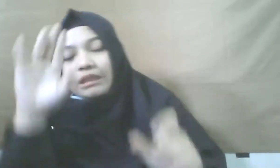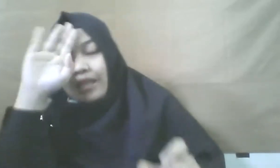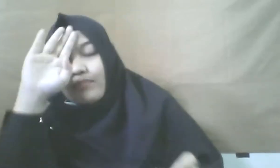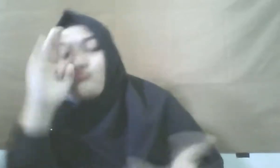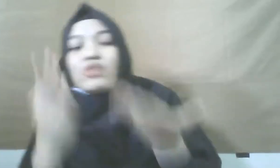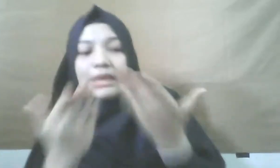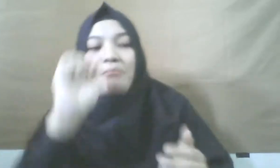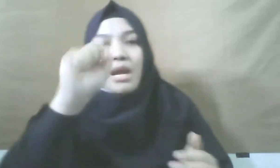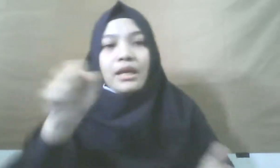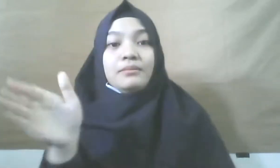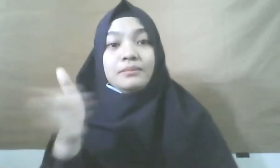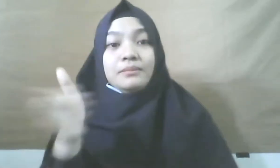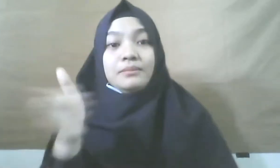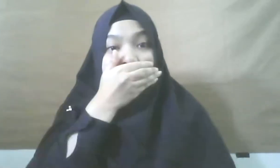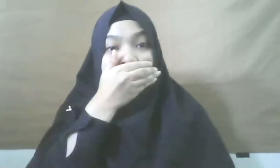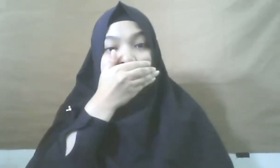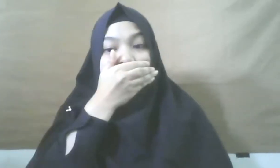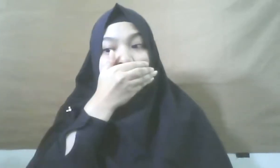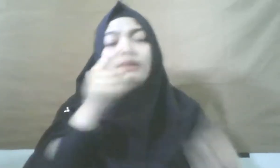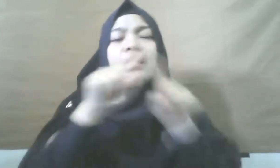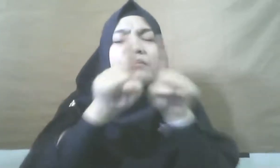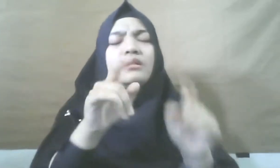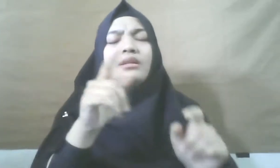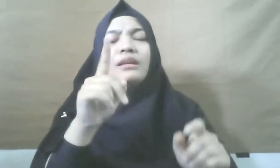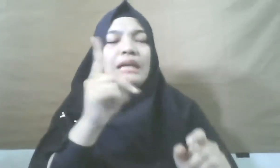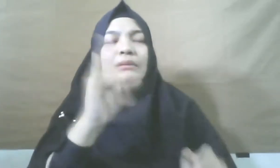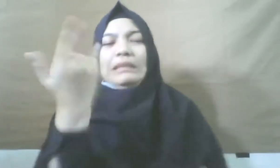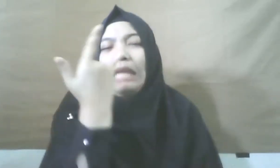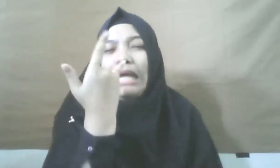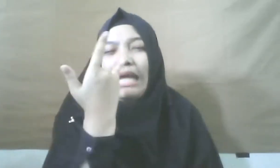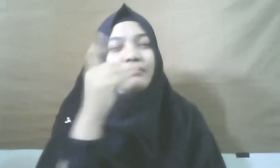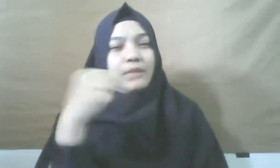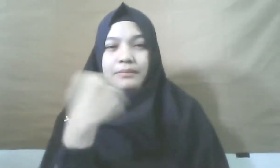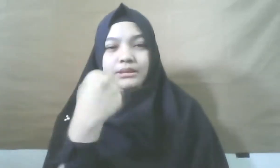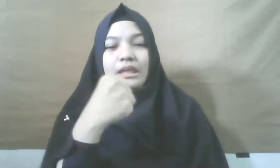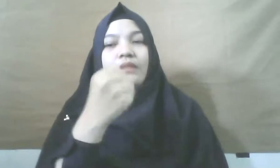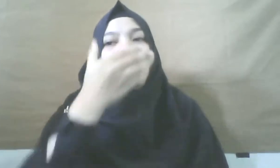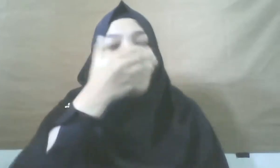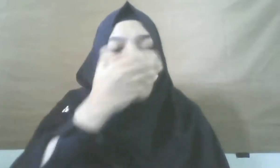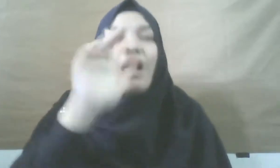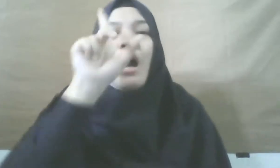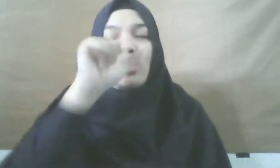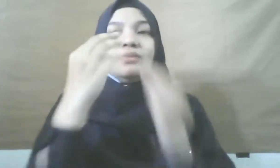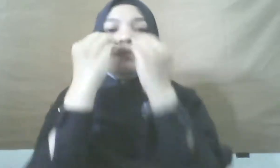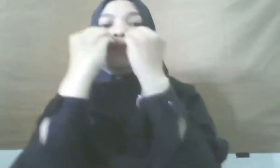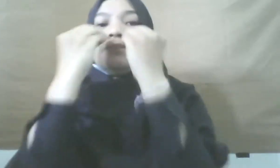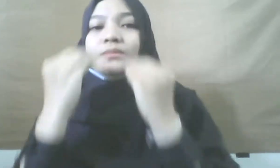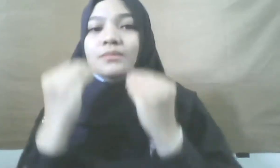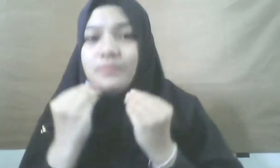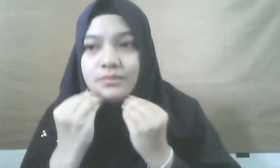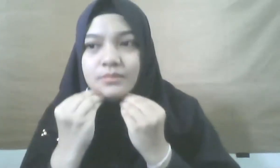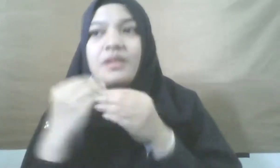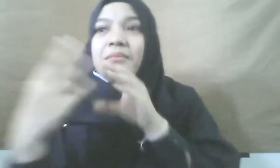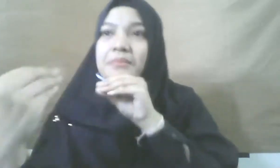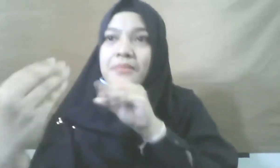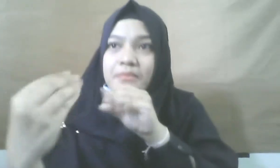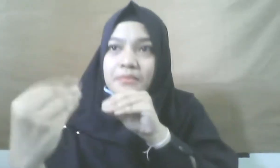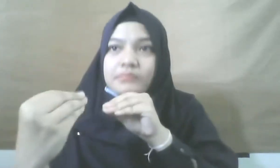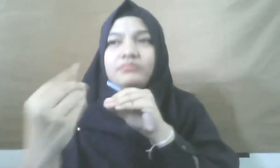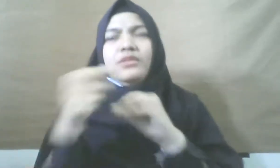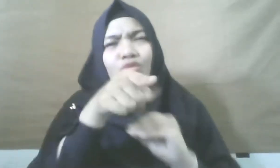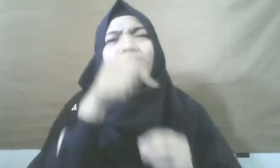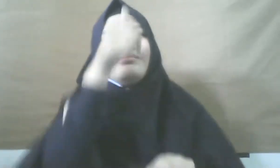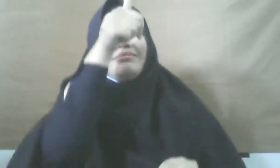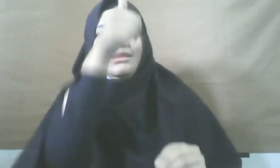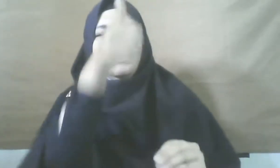must take it off at some point, and where it goes is also a risk of transmission. So just